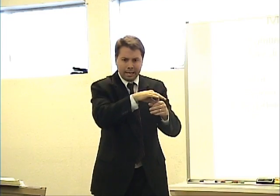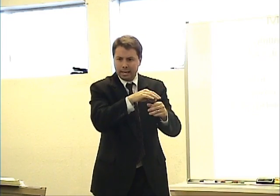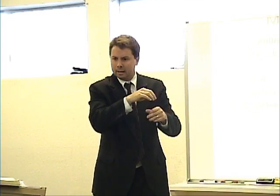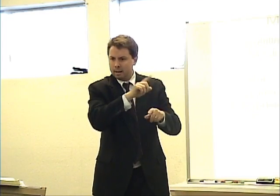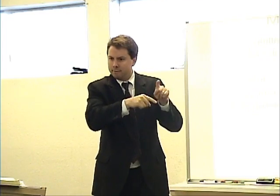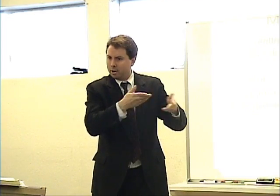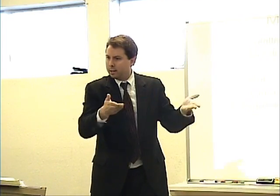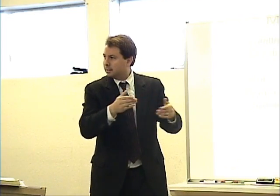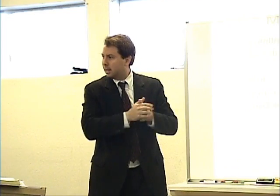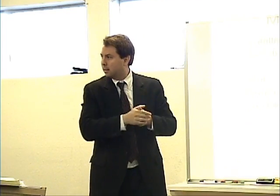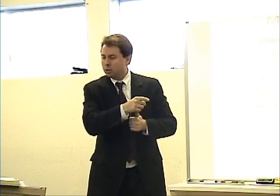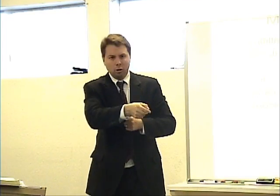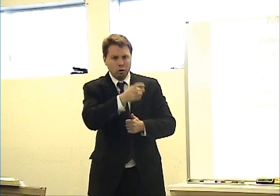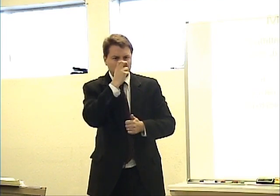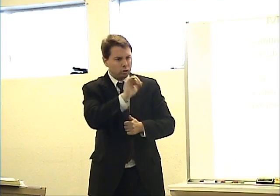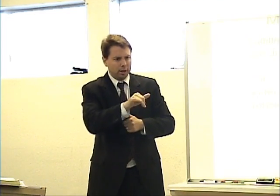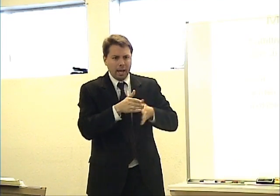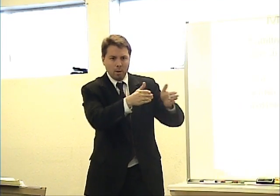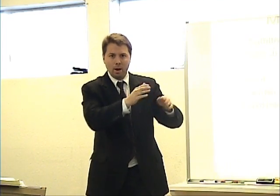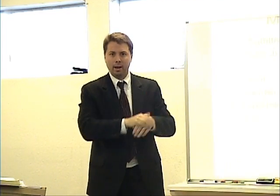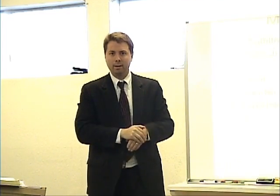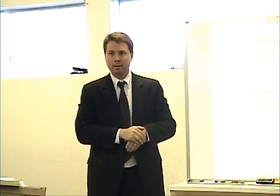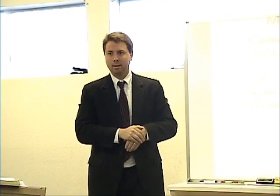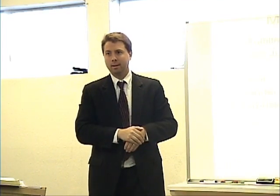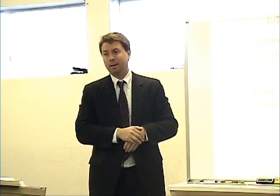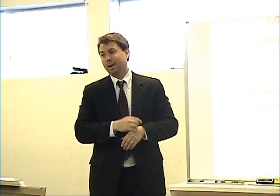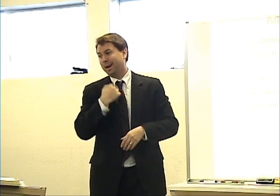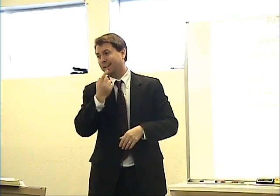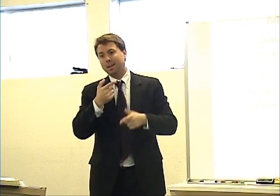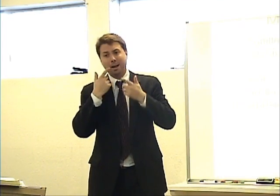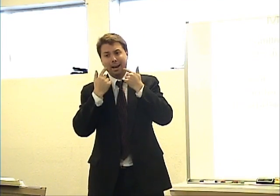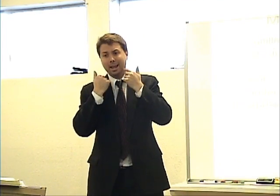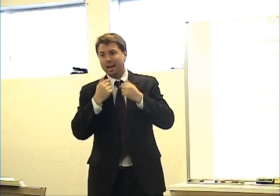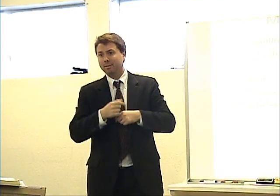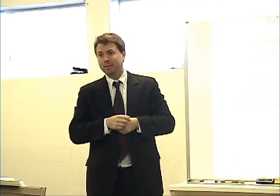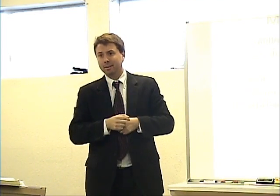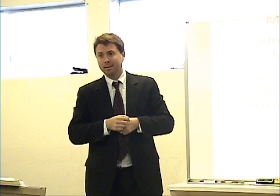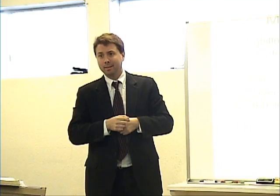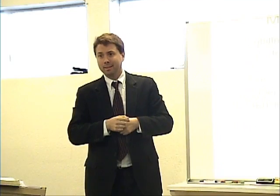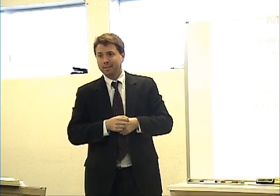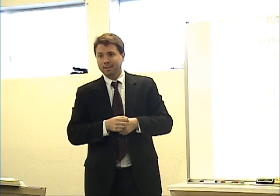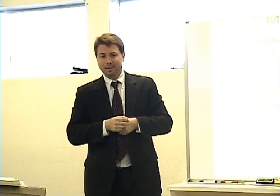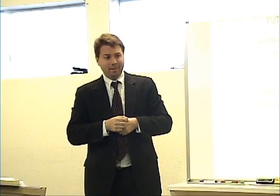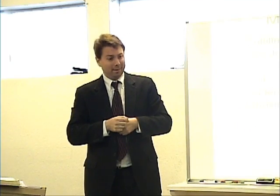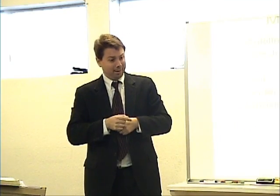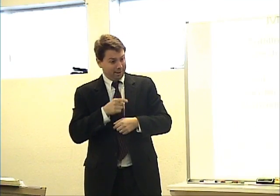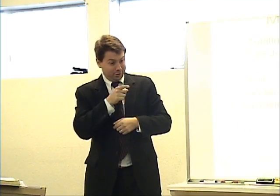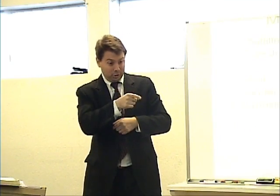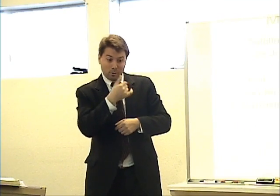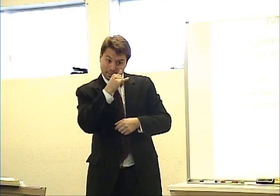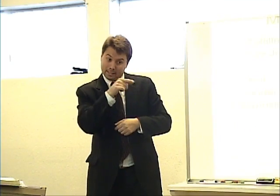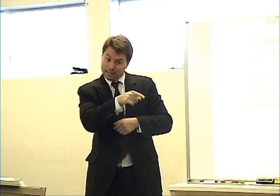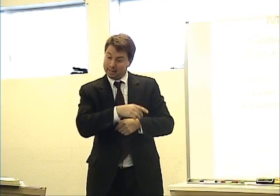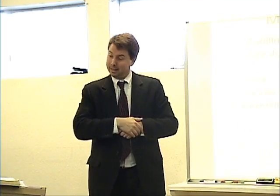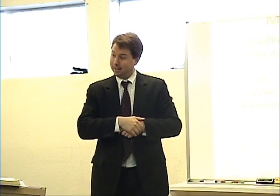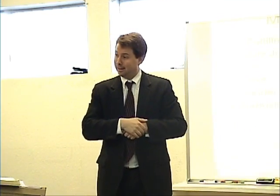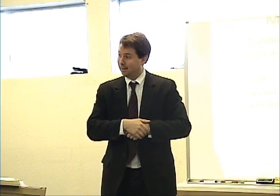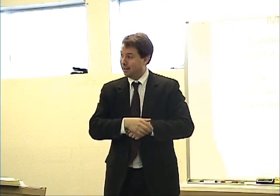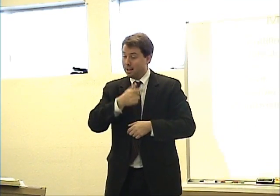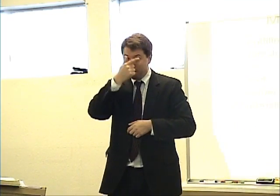and various things. You're strict that way. I tell them, I laugh. You are silly.